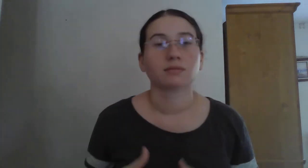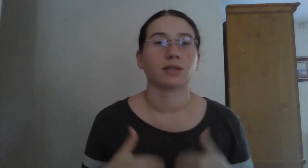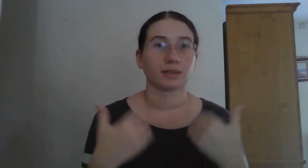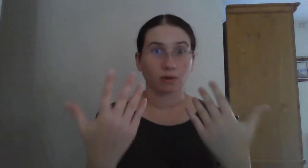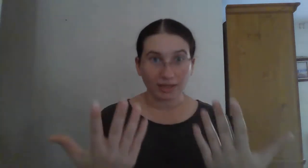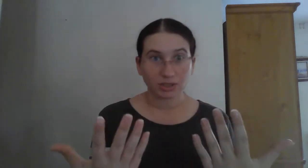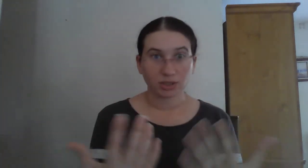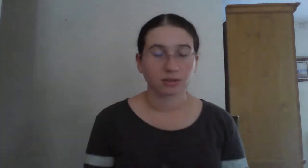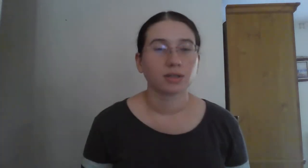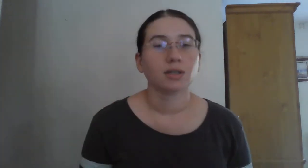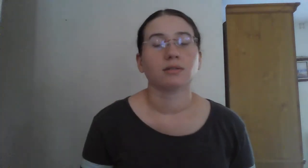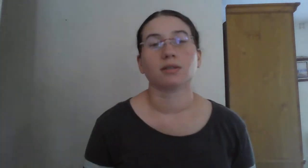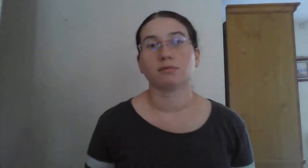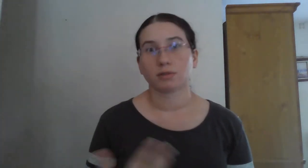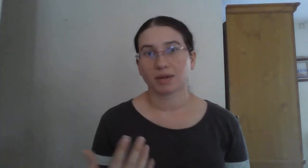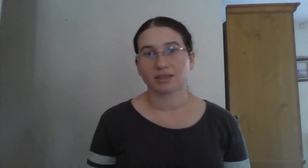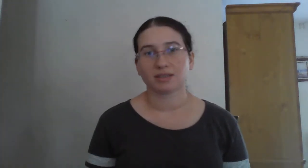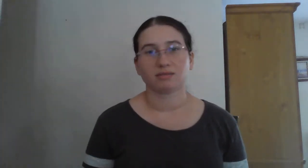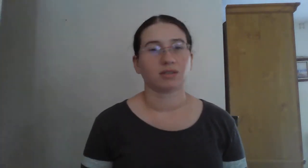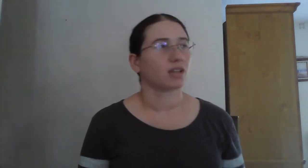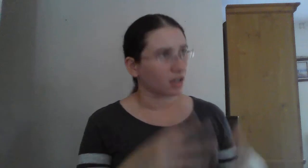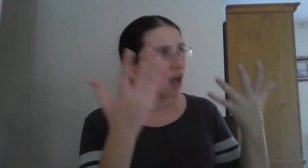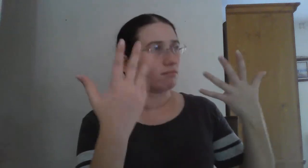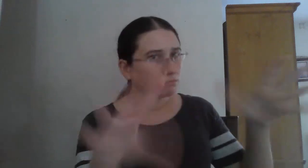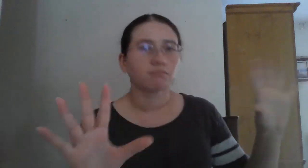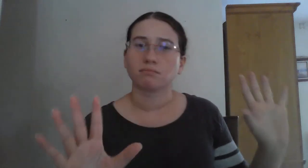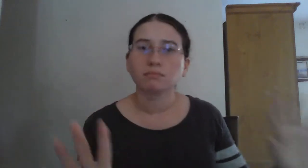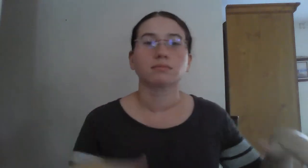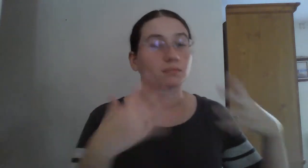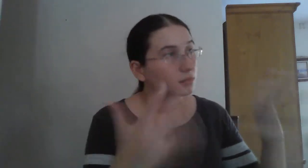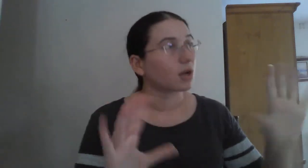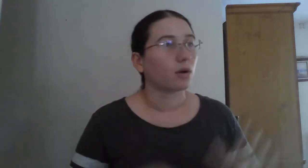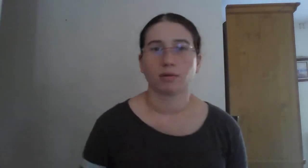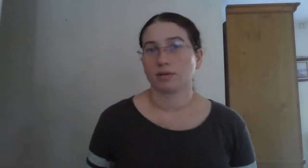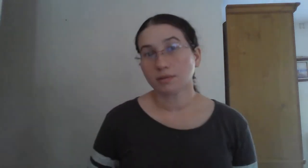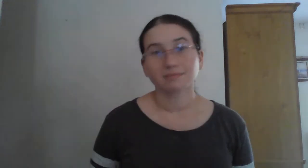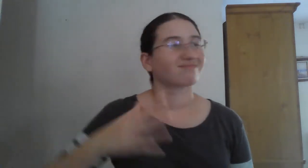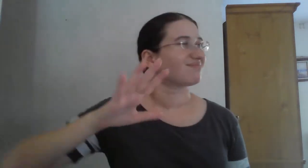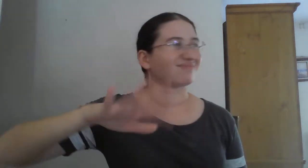And it's a question. Someone responses is like, yeah. Or,